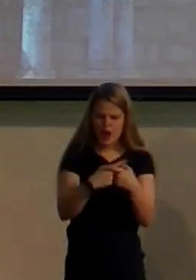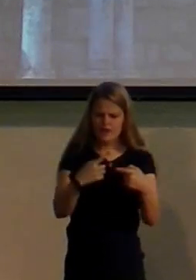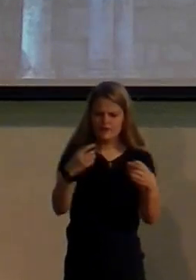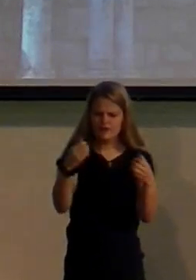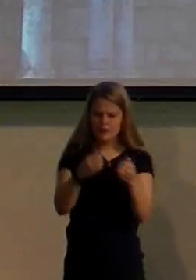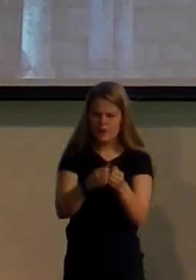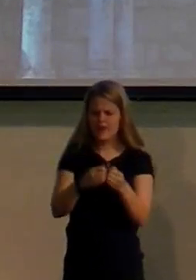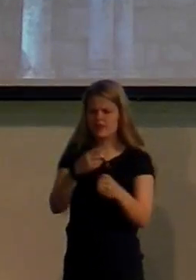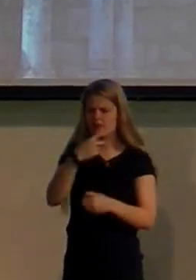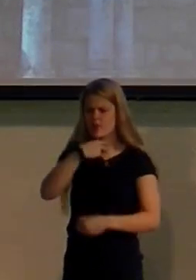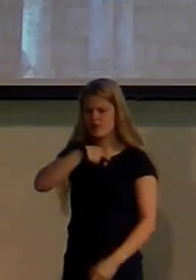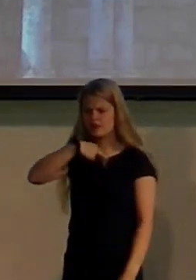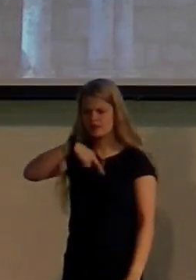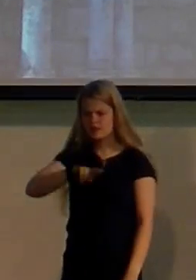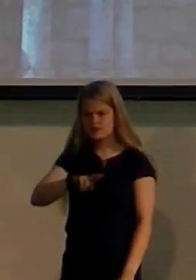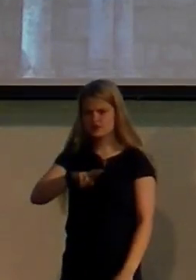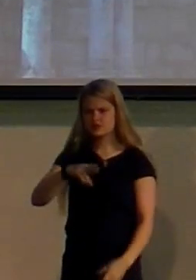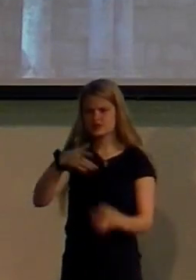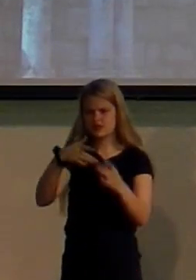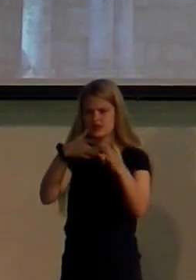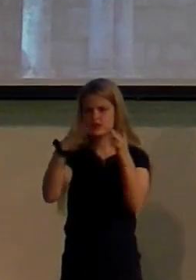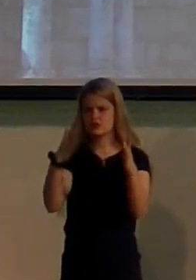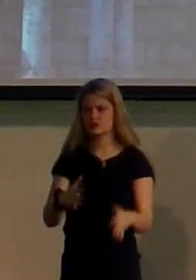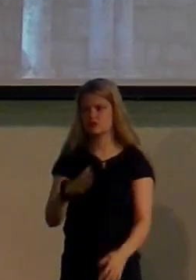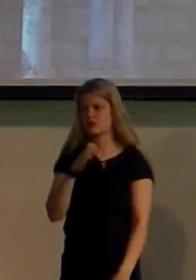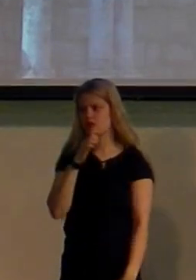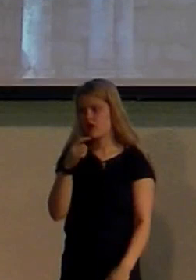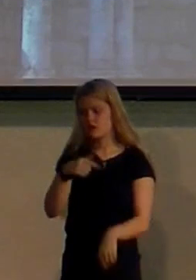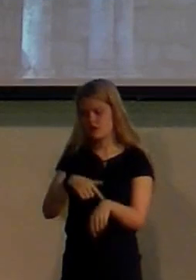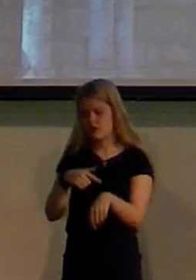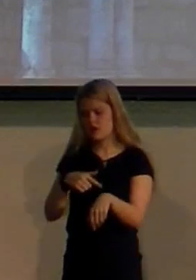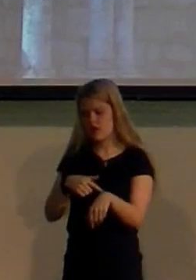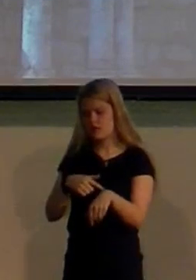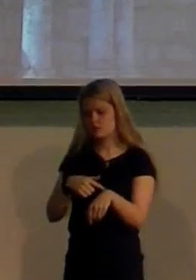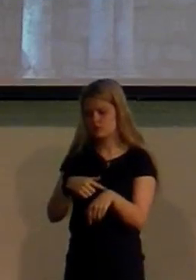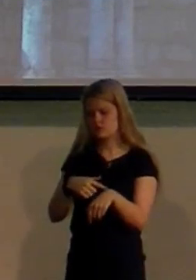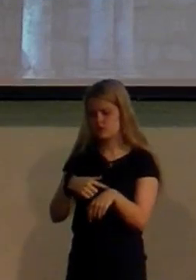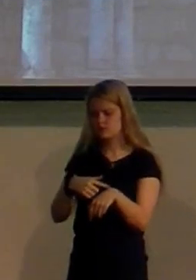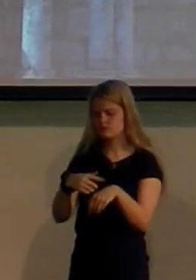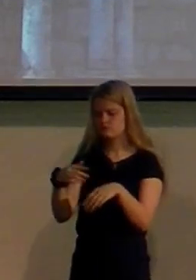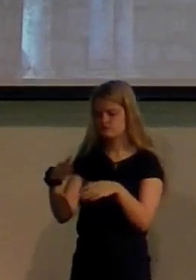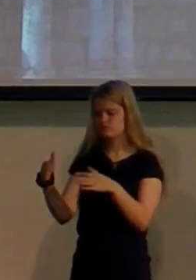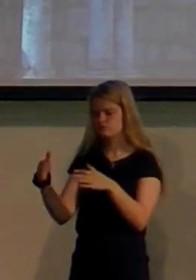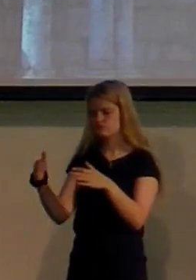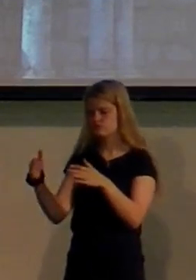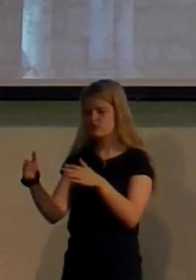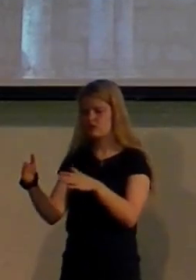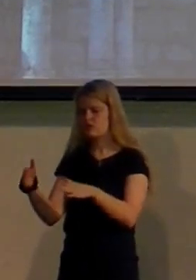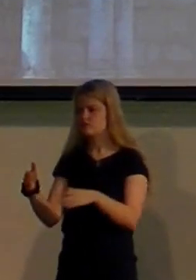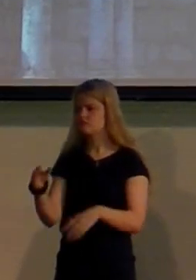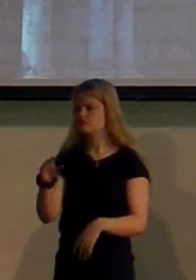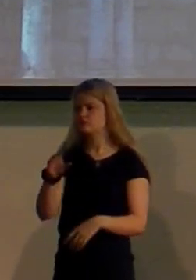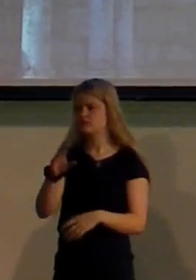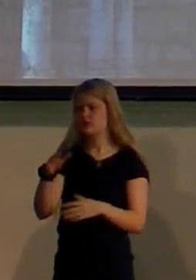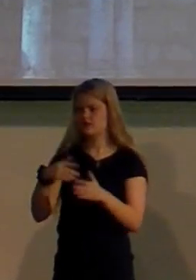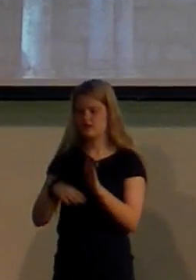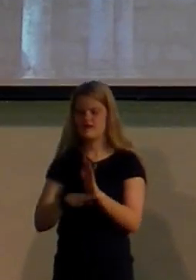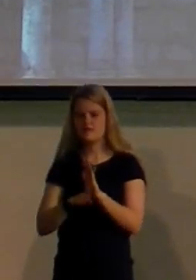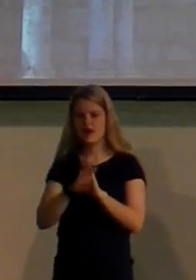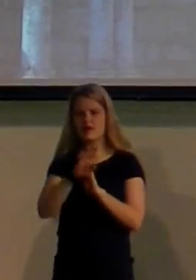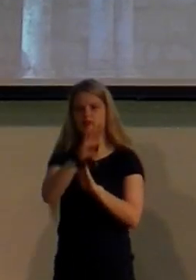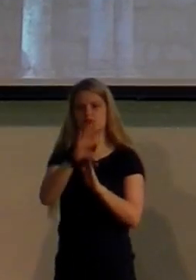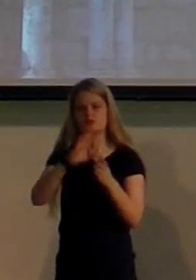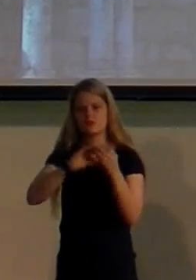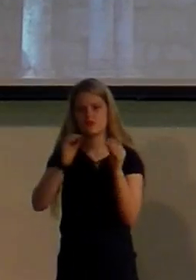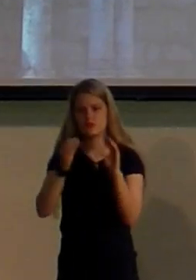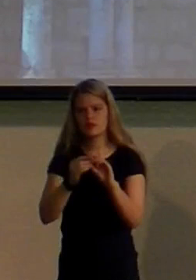religious leaders. I won't have time to develop the stories like I would like to do from this chapter, but here's what you'll see when you look